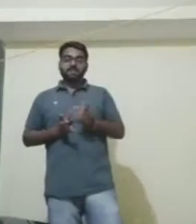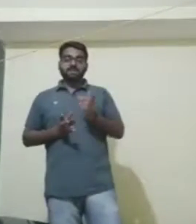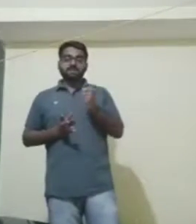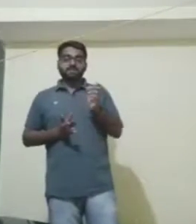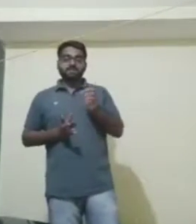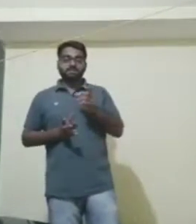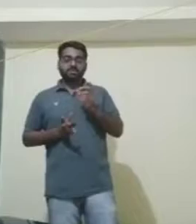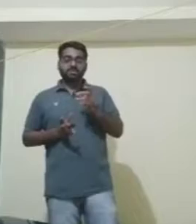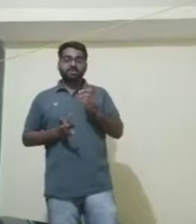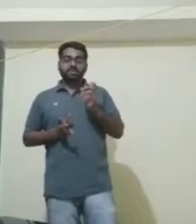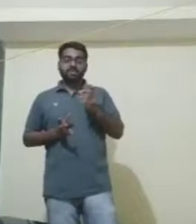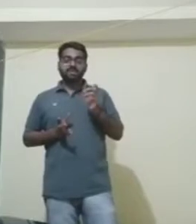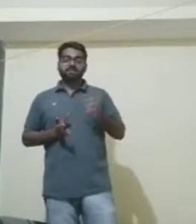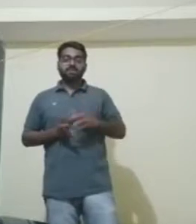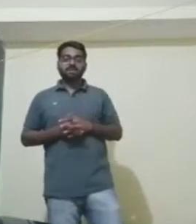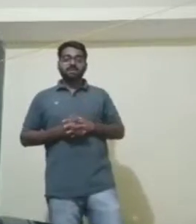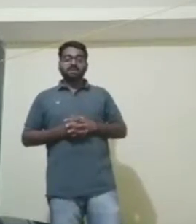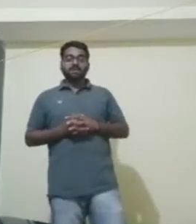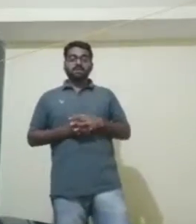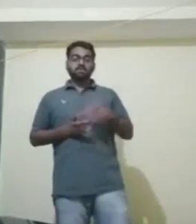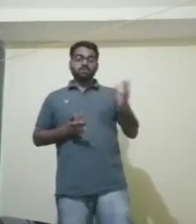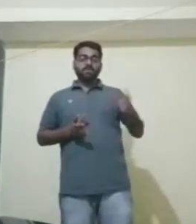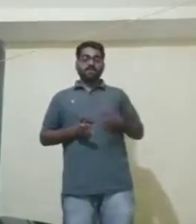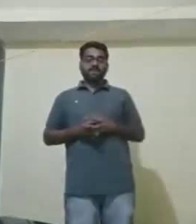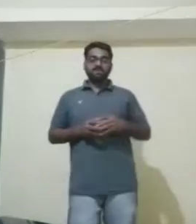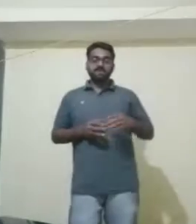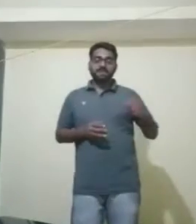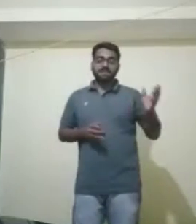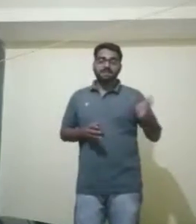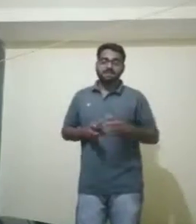is file name dot our to uppercase, and